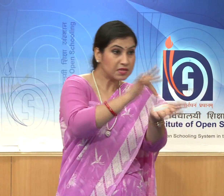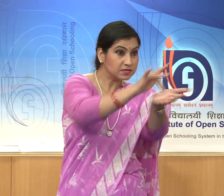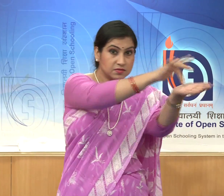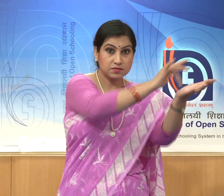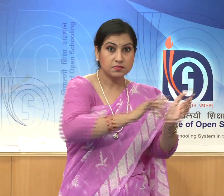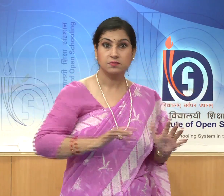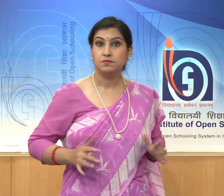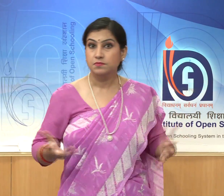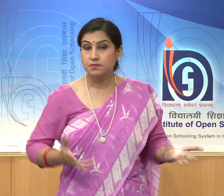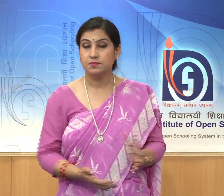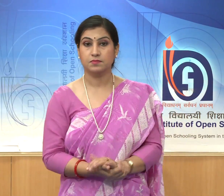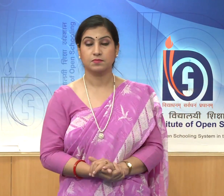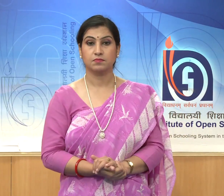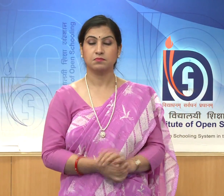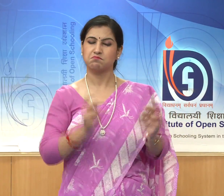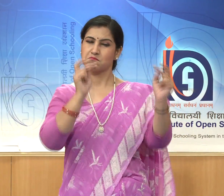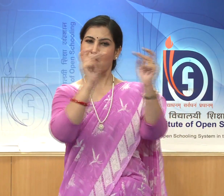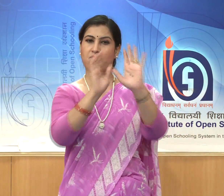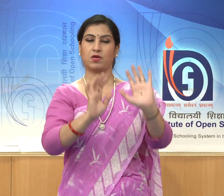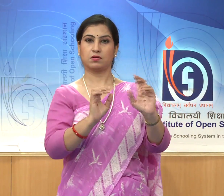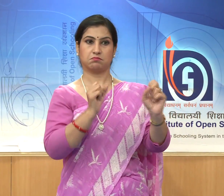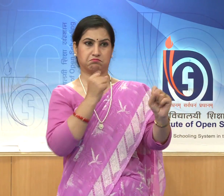placed in perfect harmony